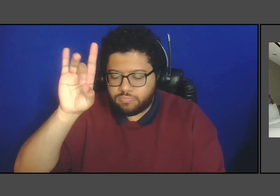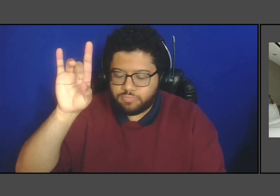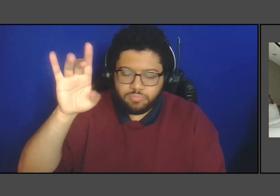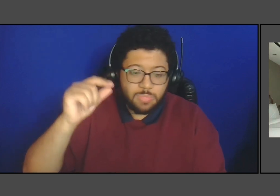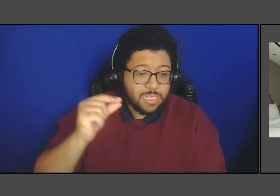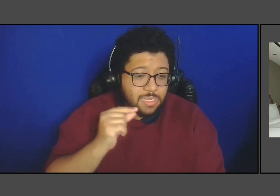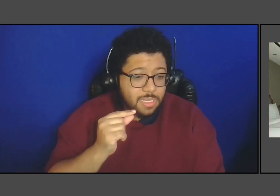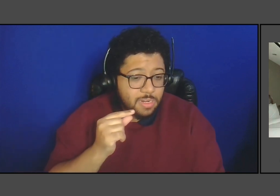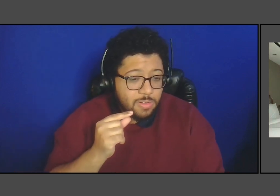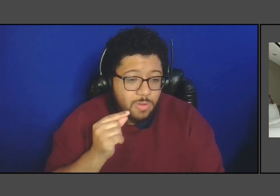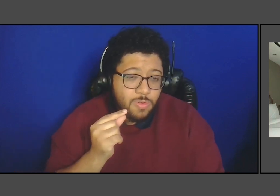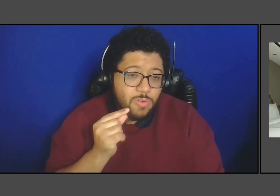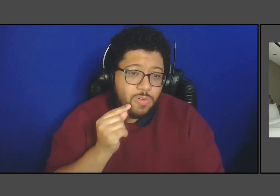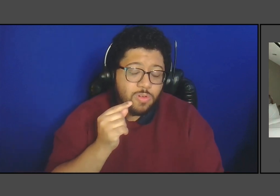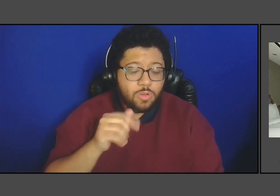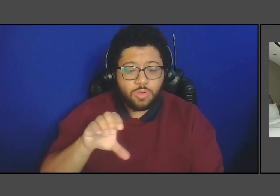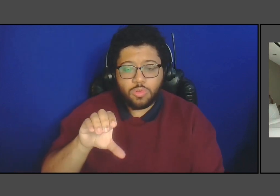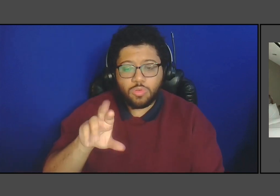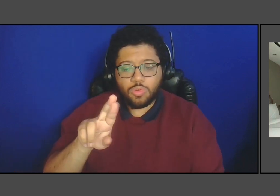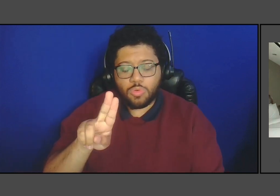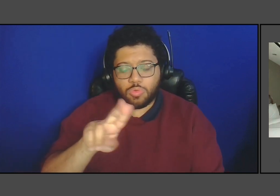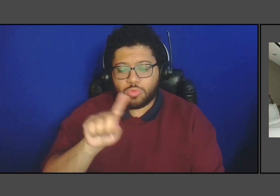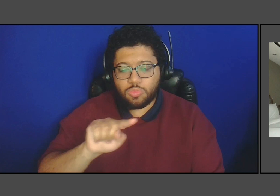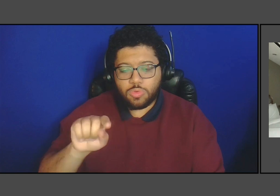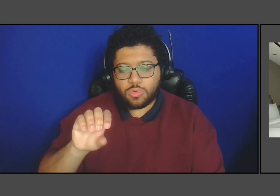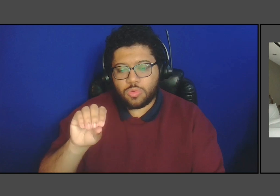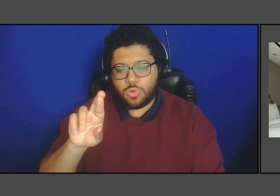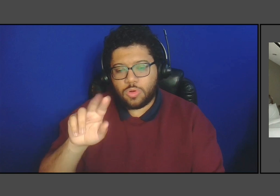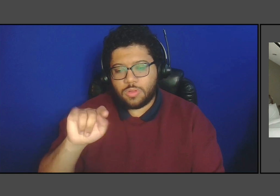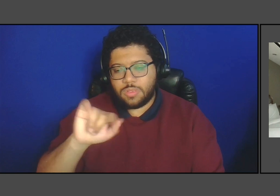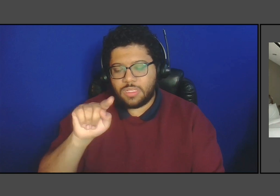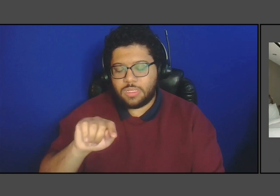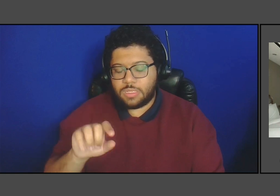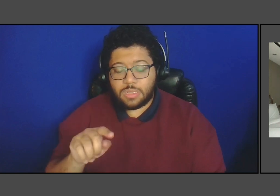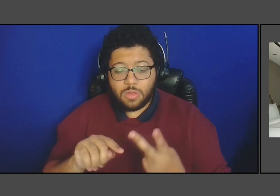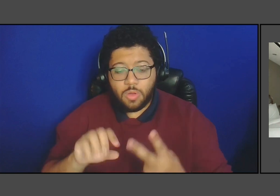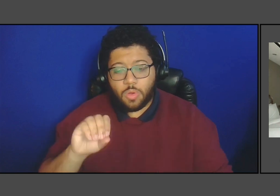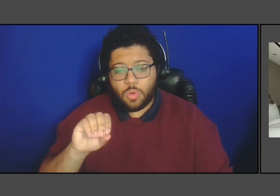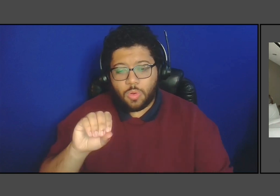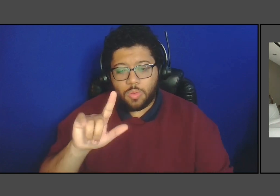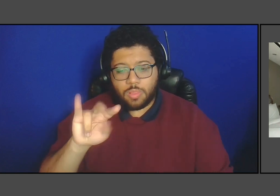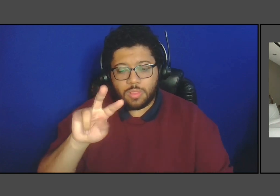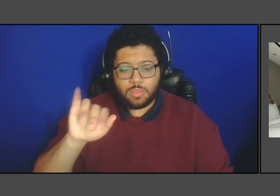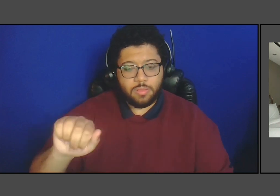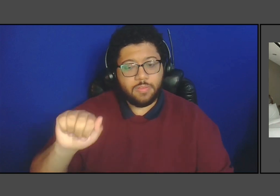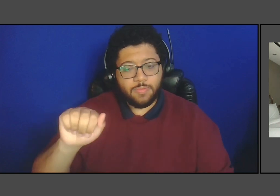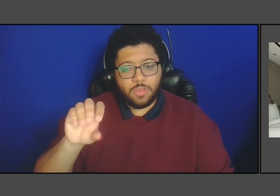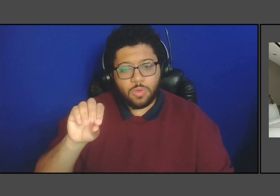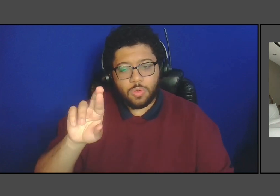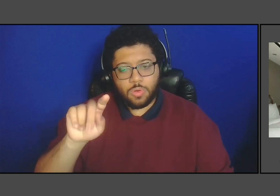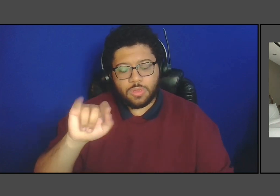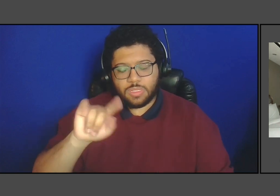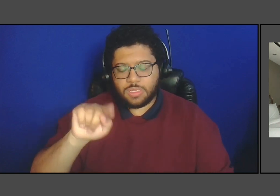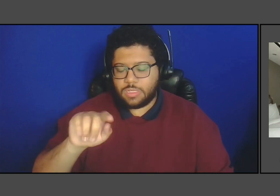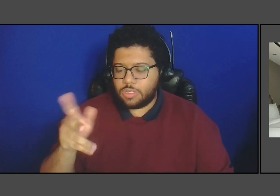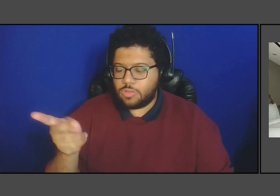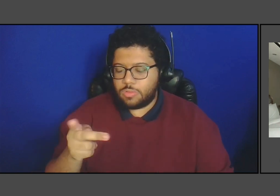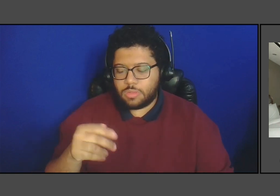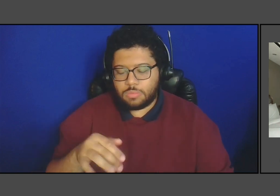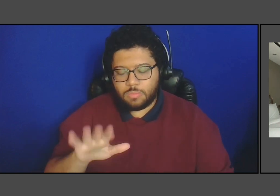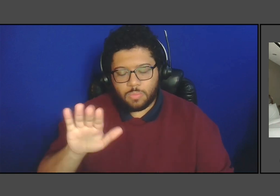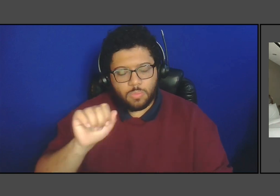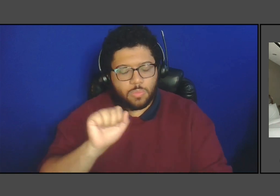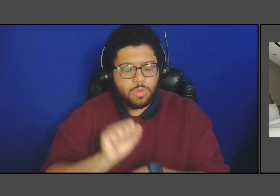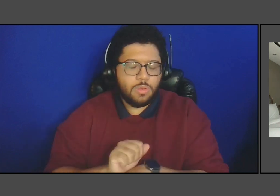Cruz Ortiz, for instance, and Olivia Ortiz together are doing some really great work there about Chicanismo